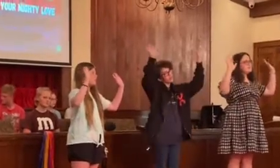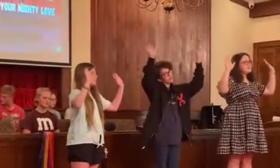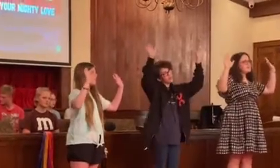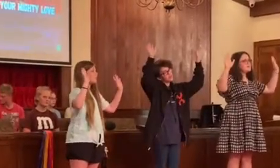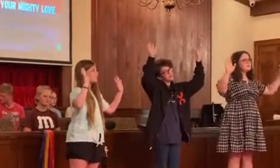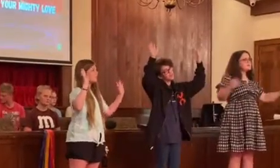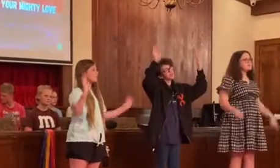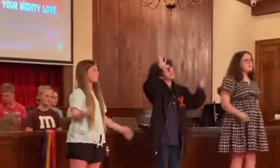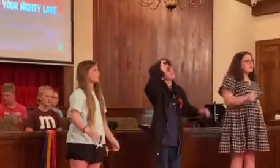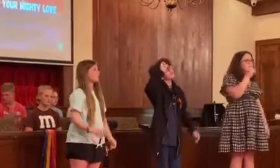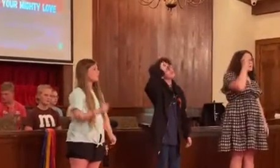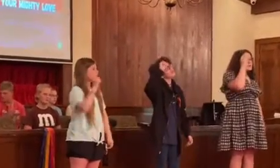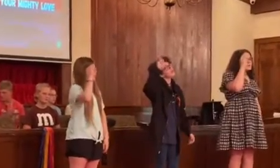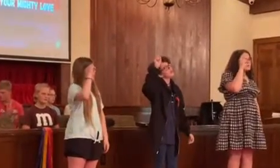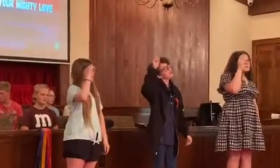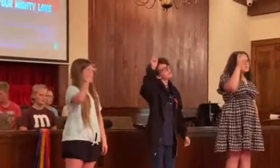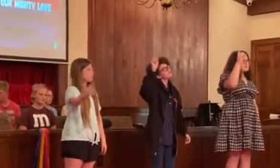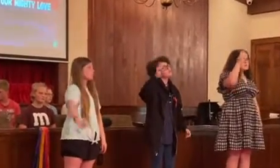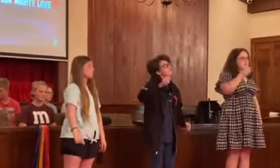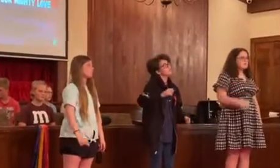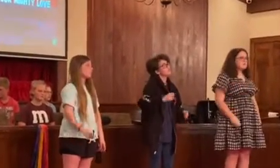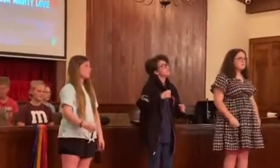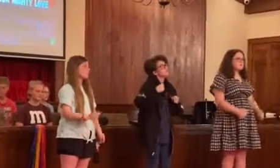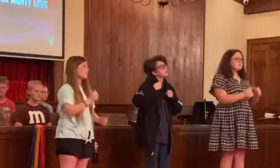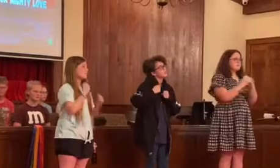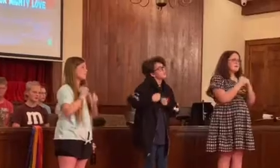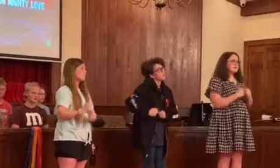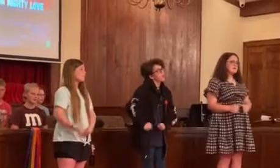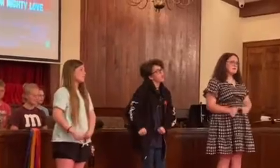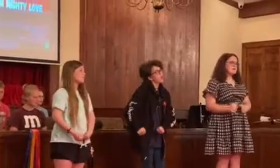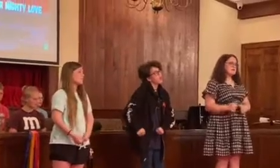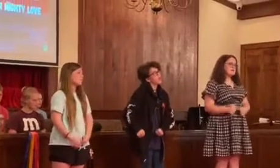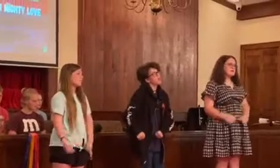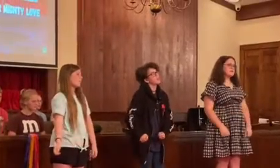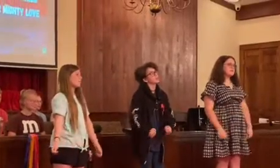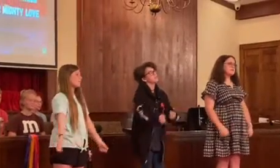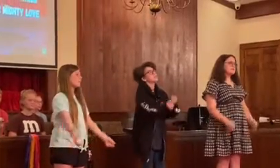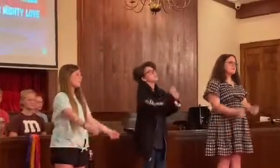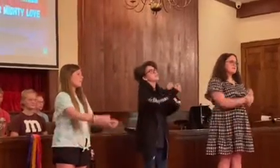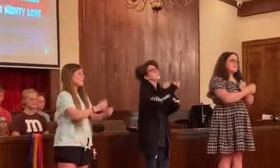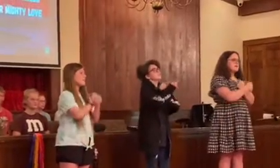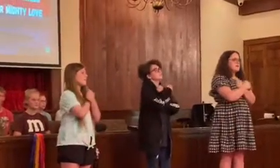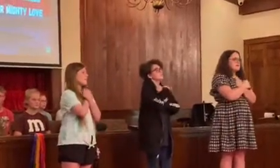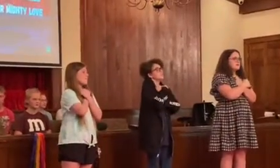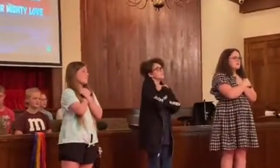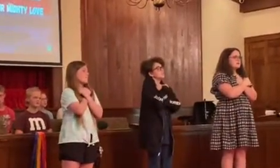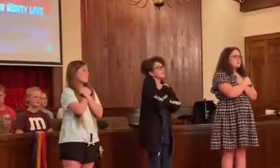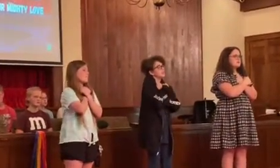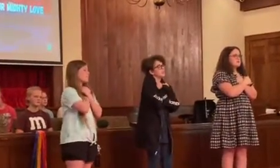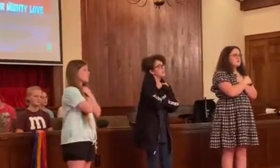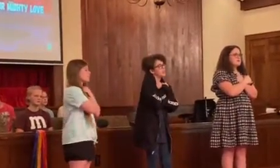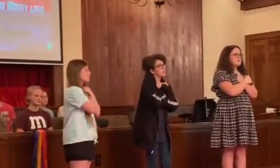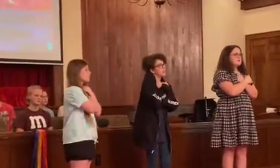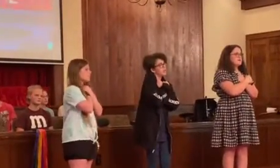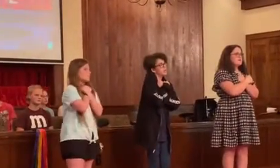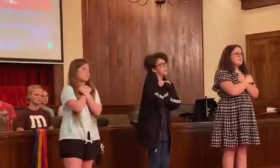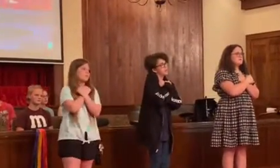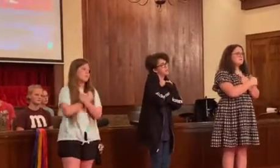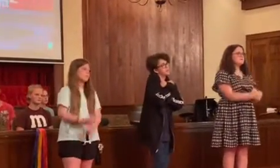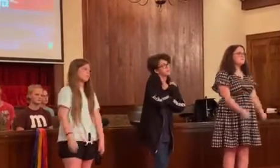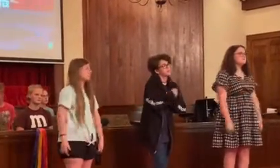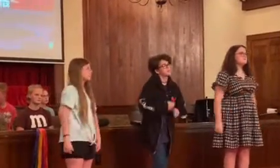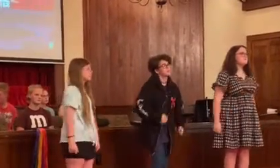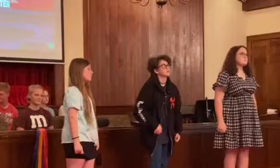erase The wonders of your heart to be in love